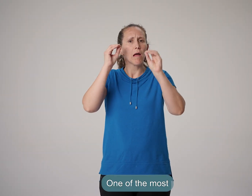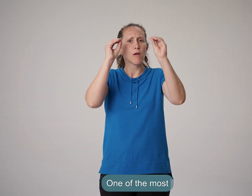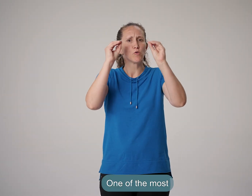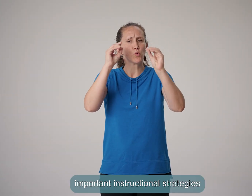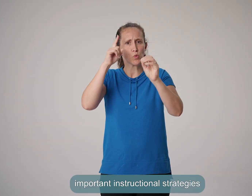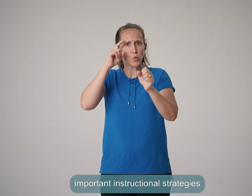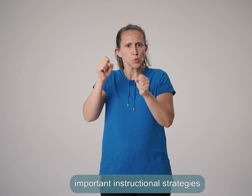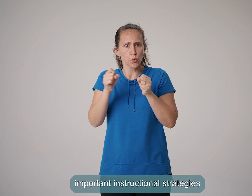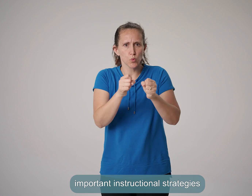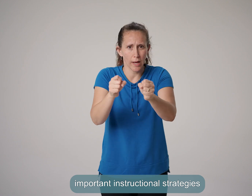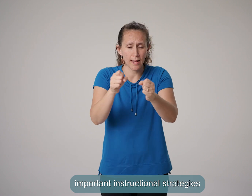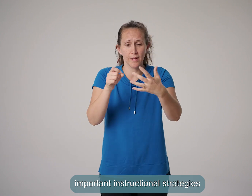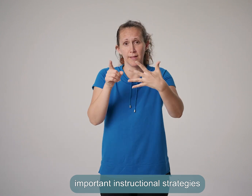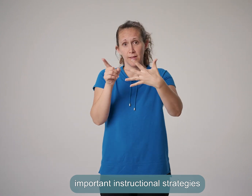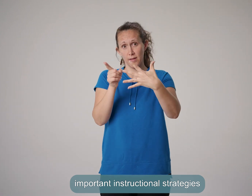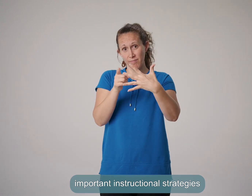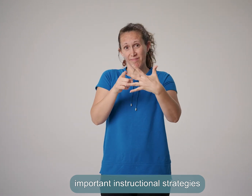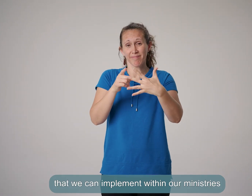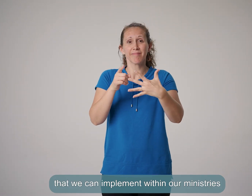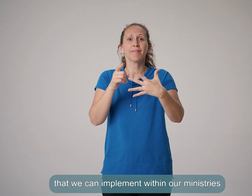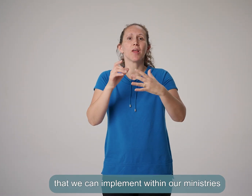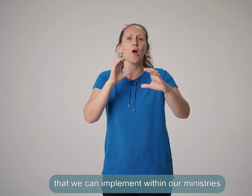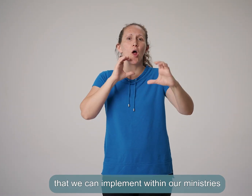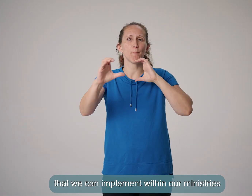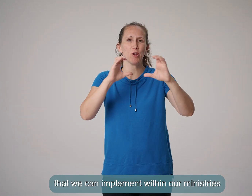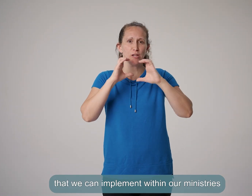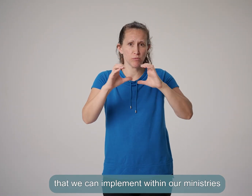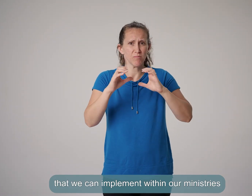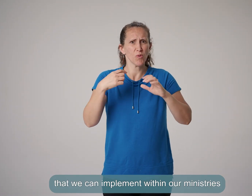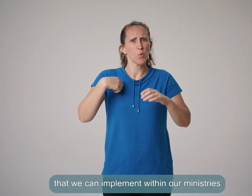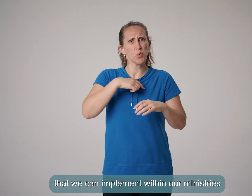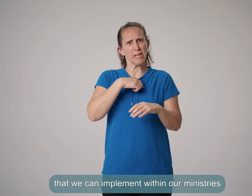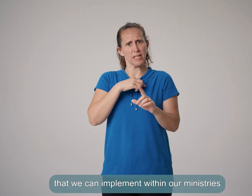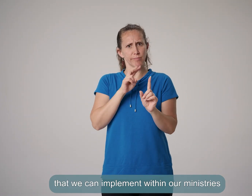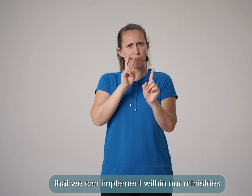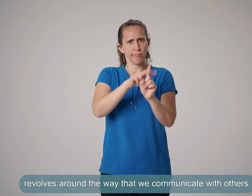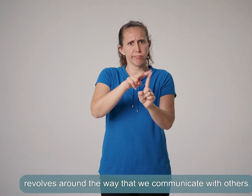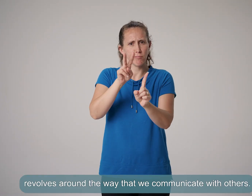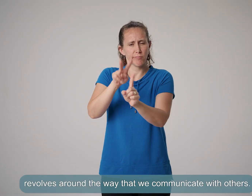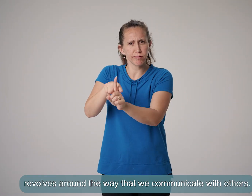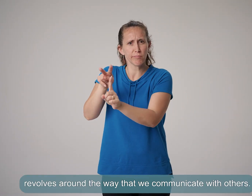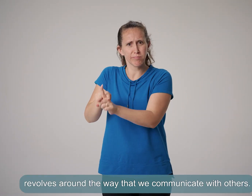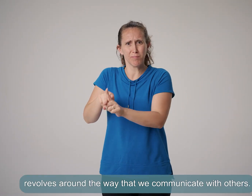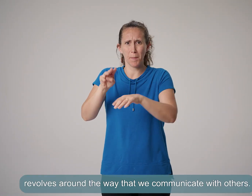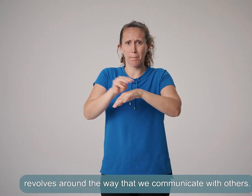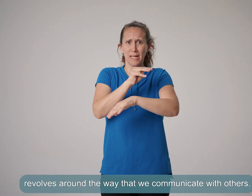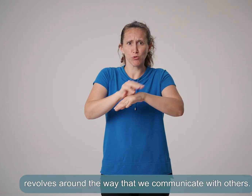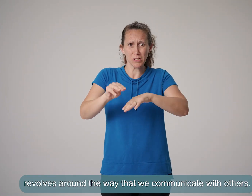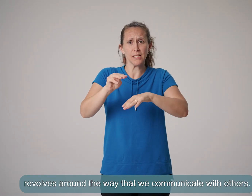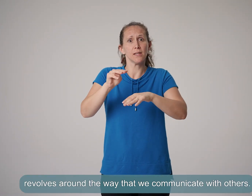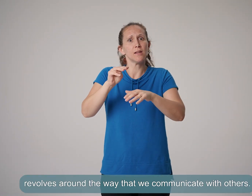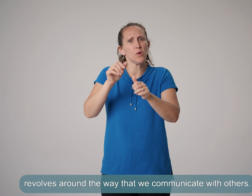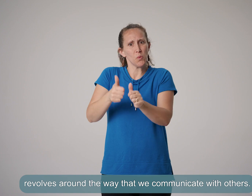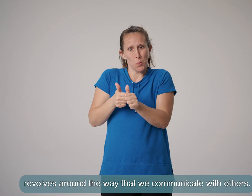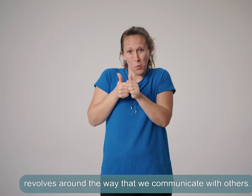One of the most important instructional strategies that we can implement within our ministries revolves around the way that we communicate with